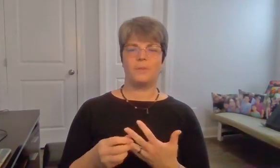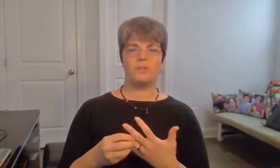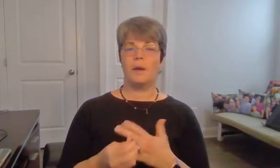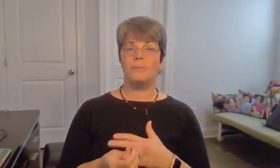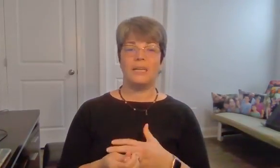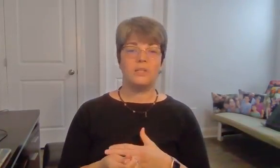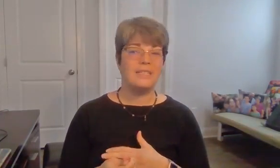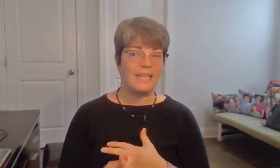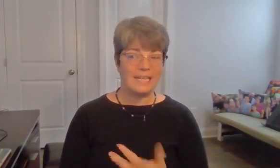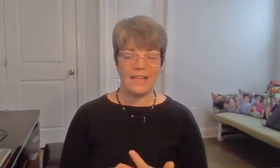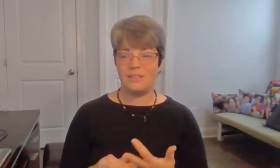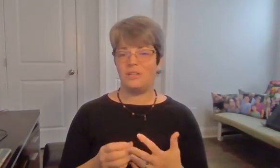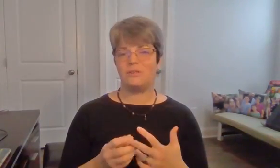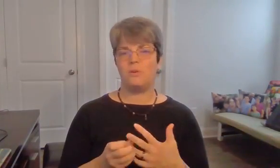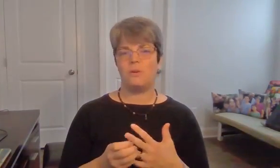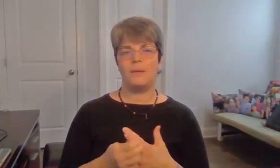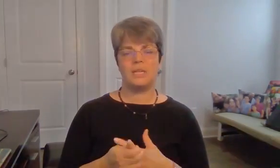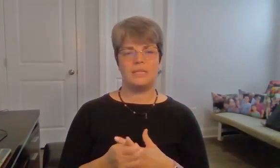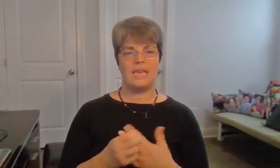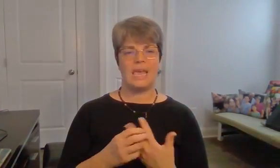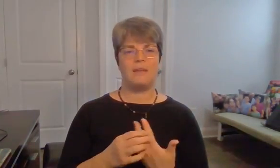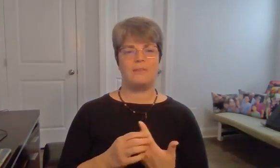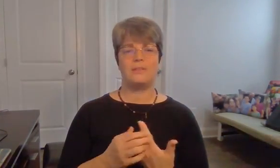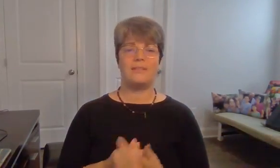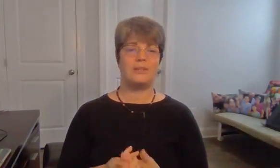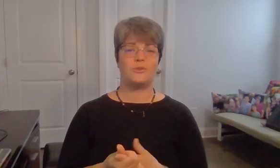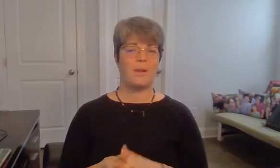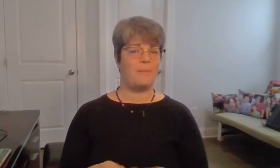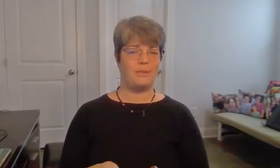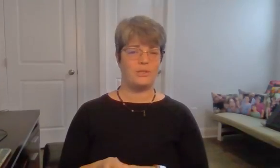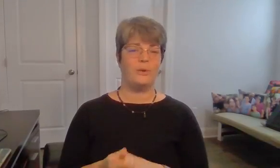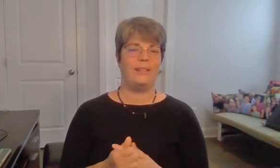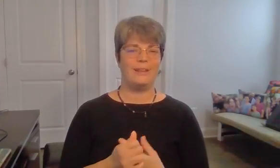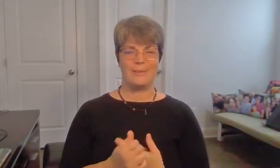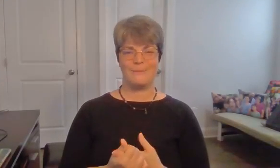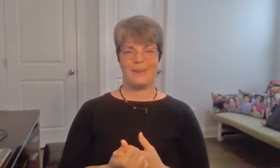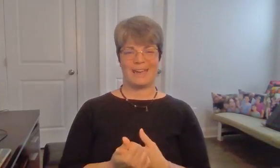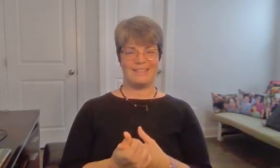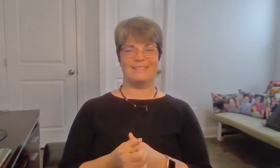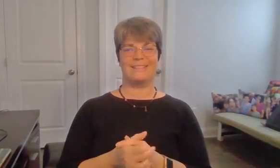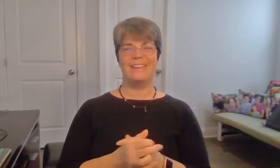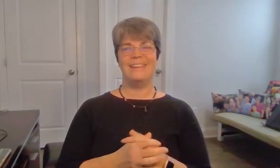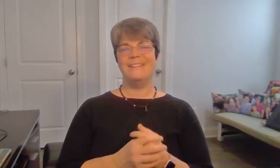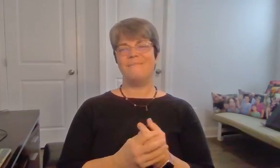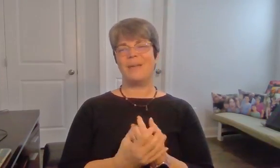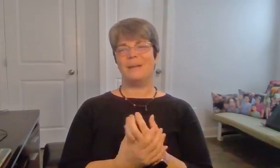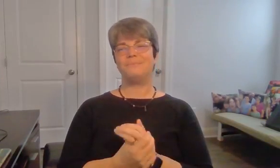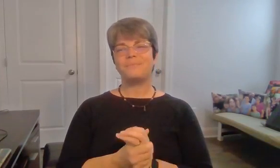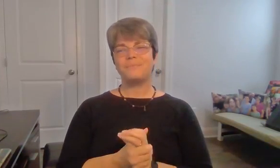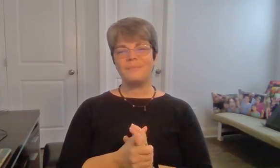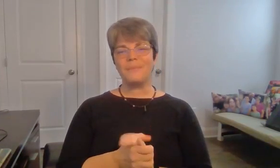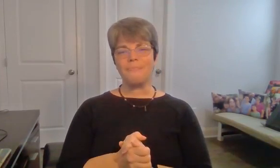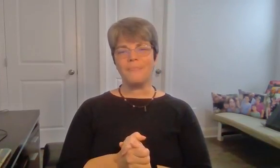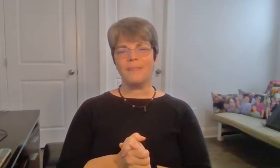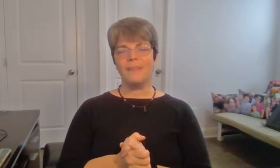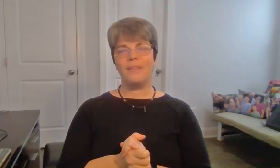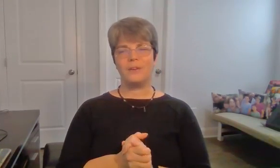no updates on technology. There's no objects to carry. There's nothing to drop in the toilet or the bathtub. Um, there's nothing